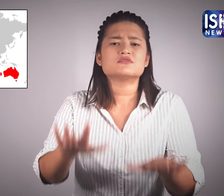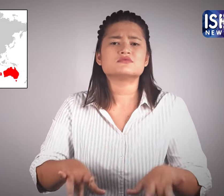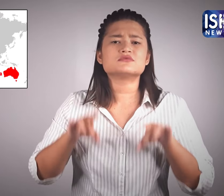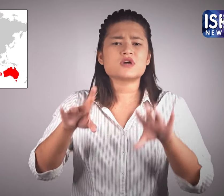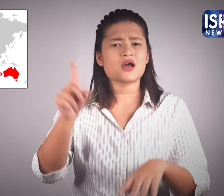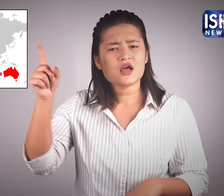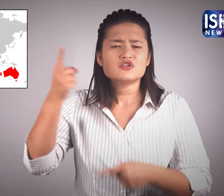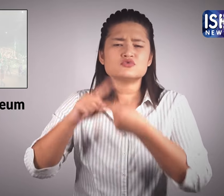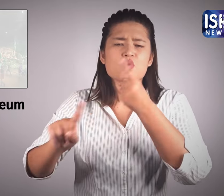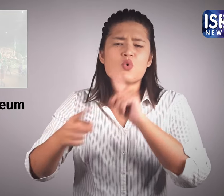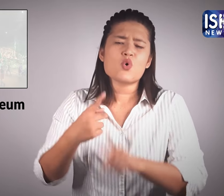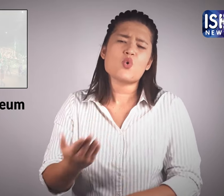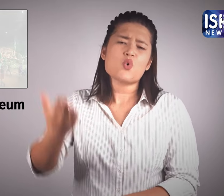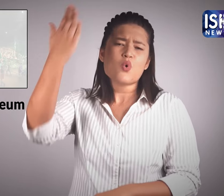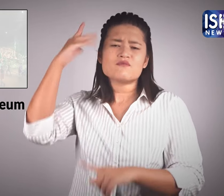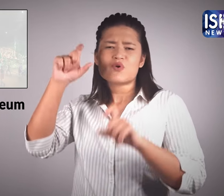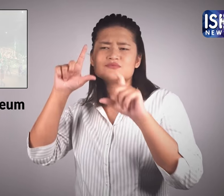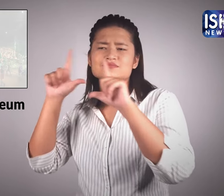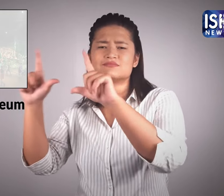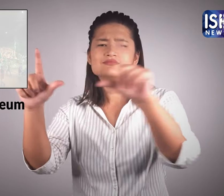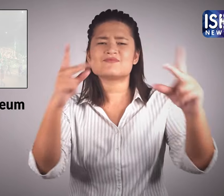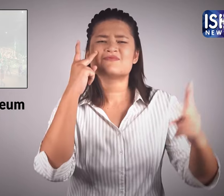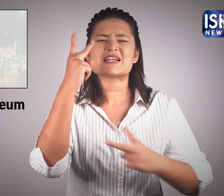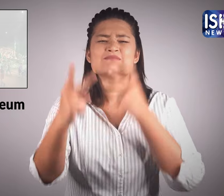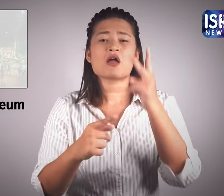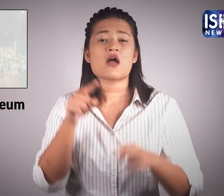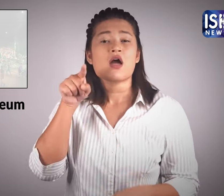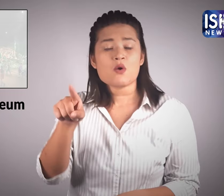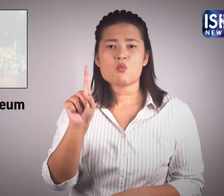Jodie Rowley is the custodian at the Australian Museum.